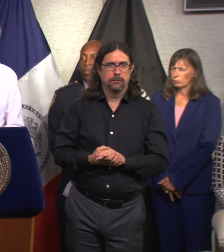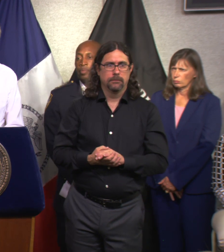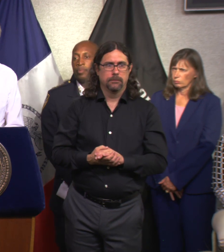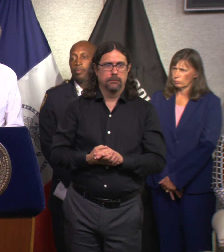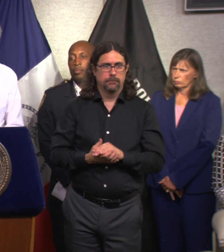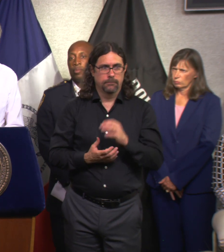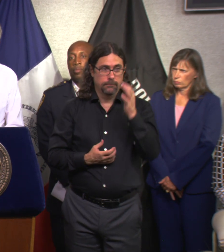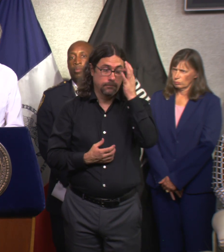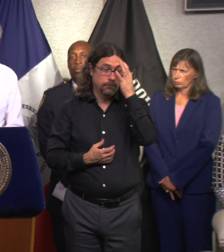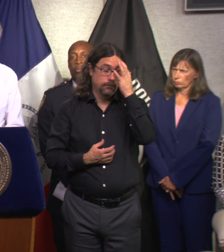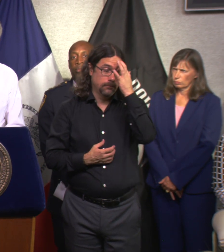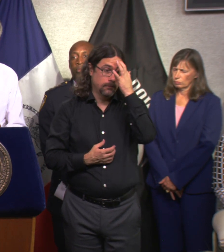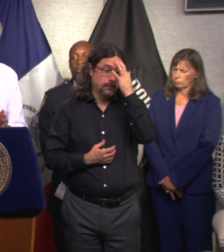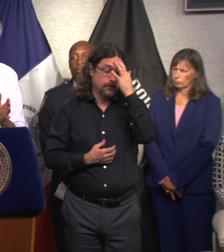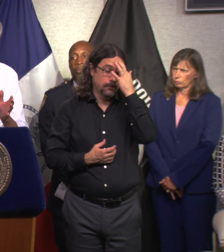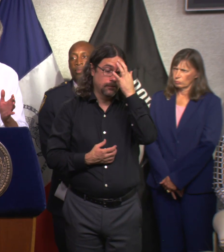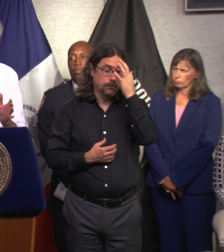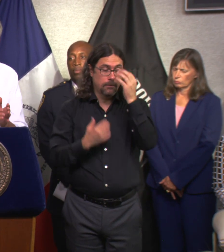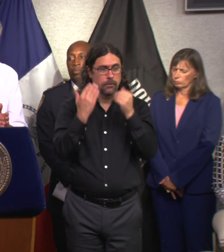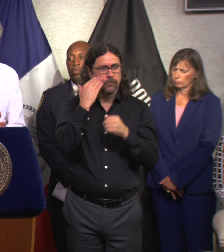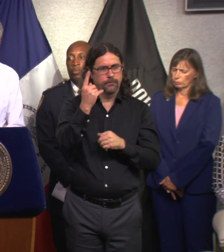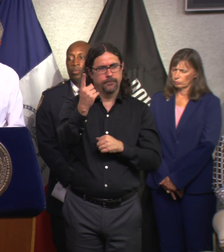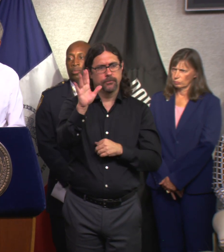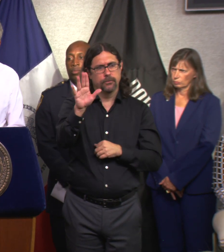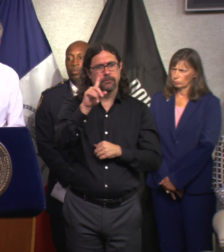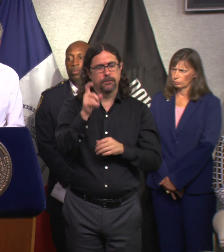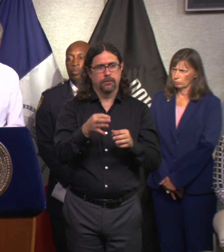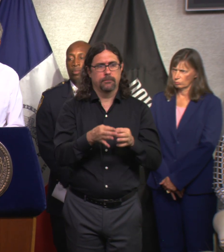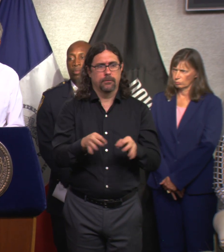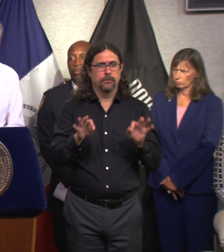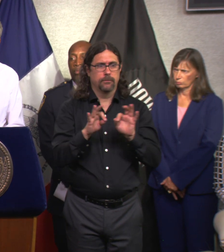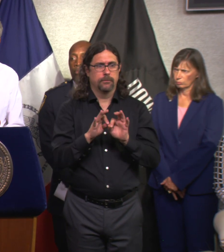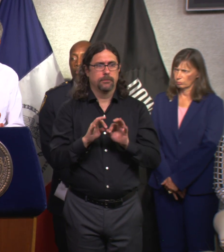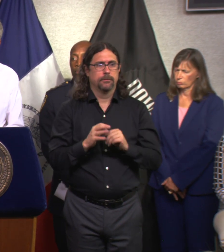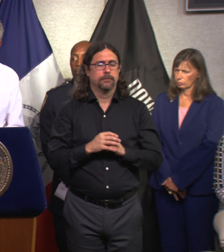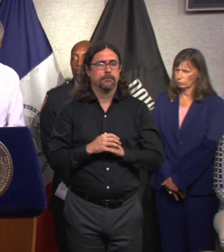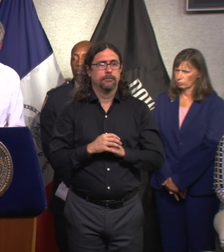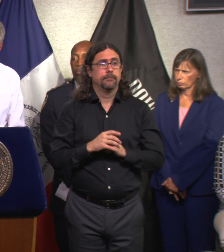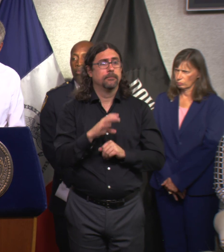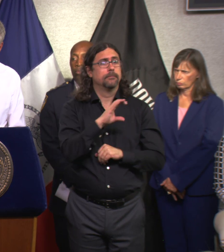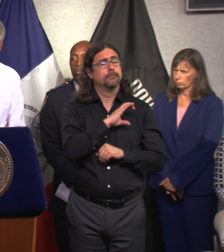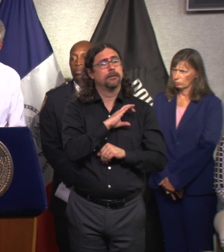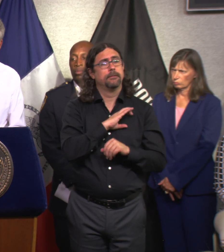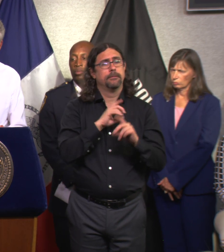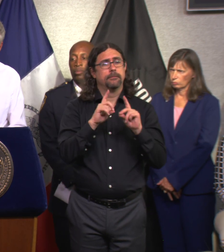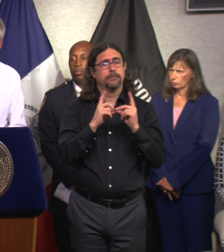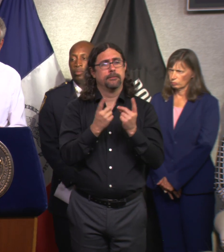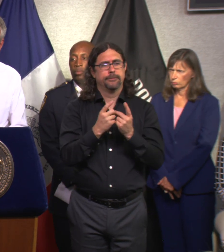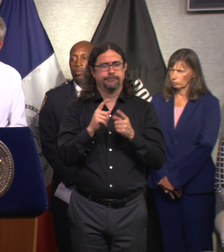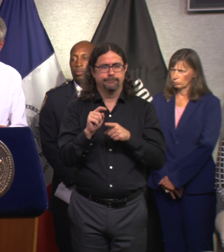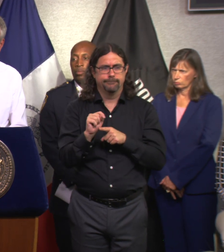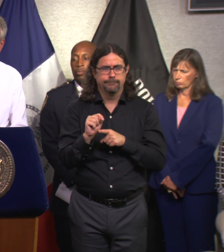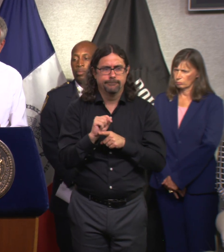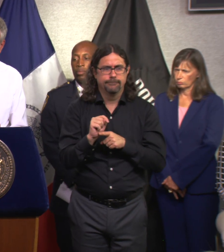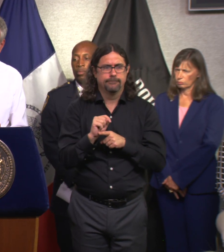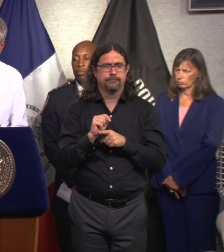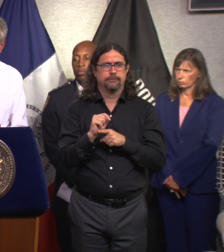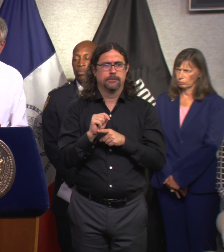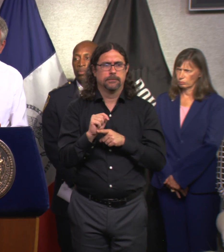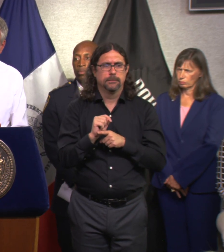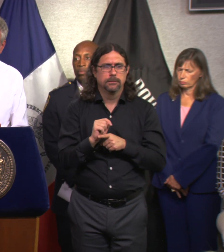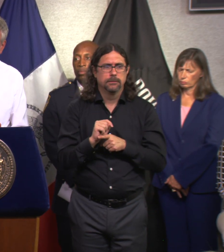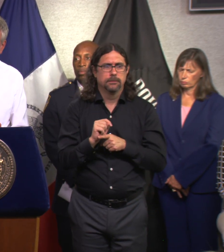force in the last 5 years has been retrained multiple times in de-escalation, which clearly would have changed